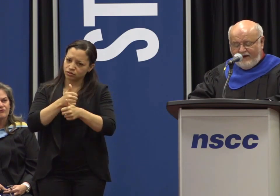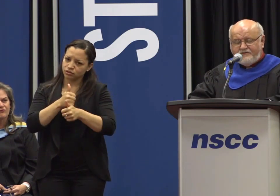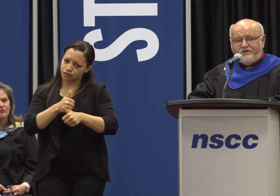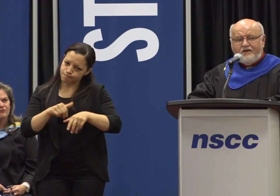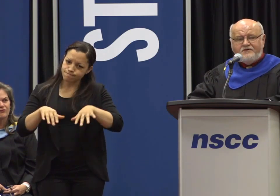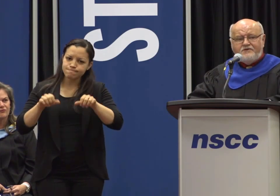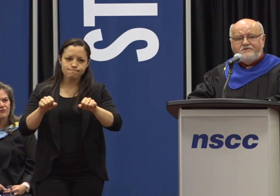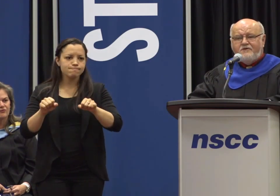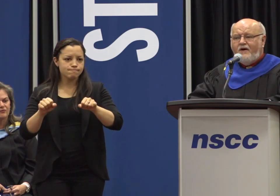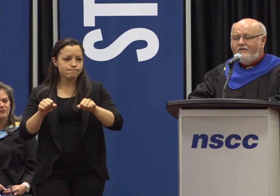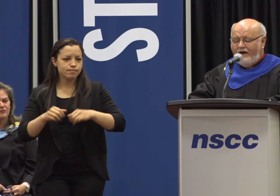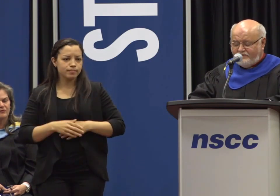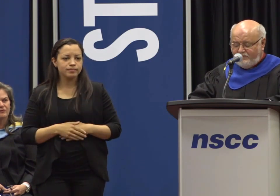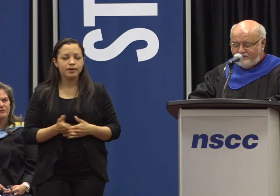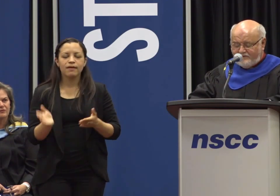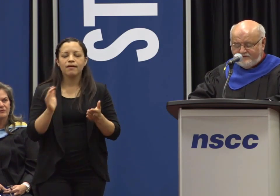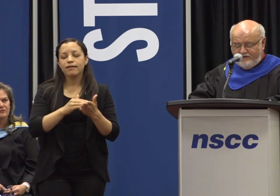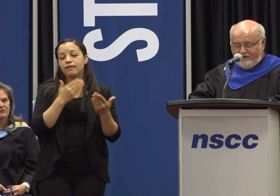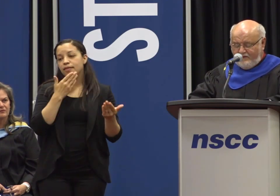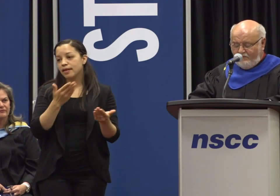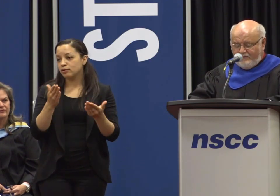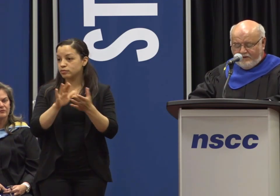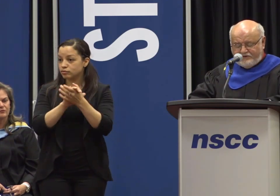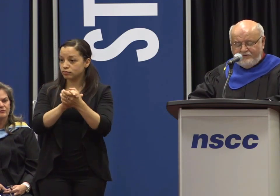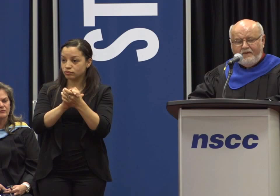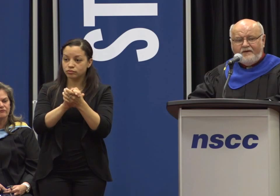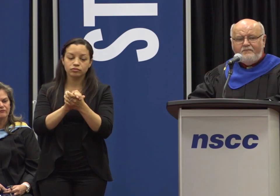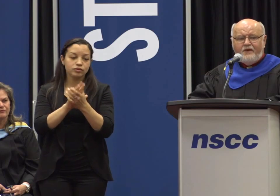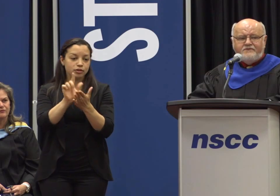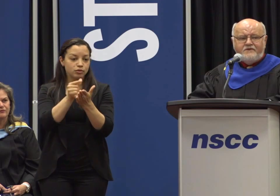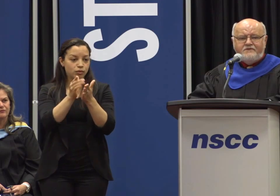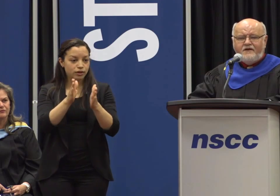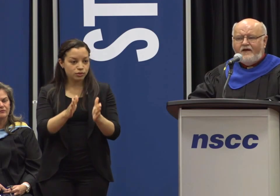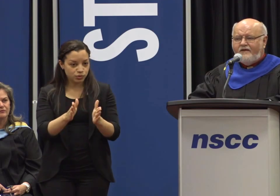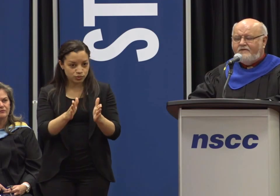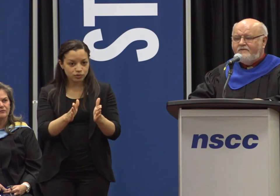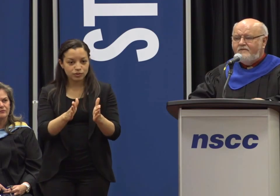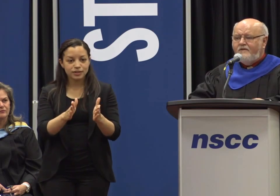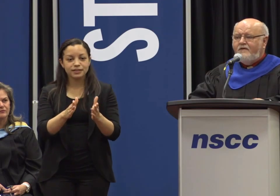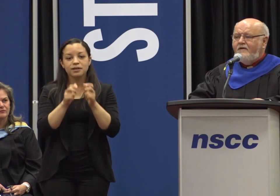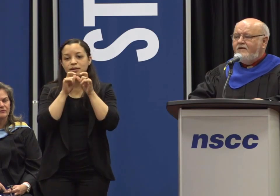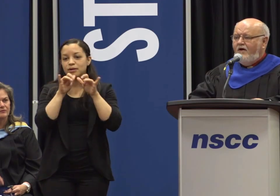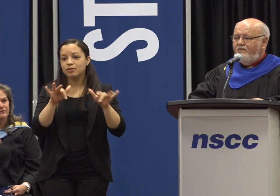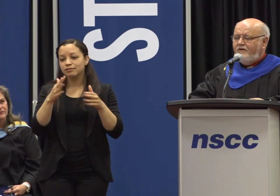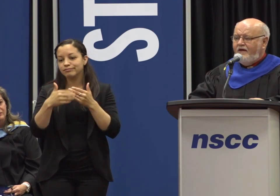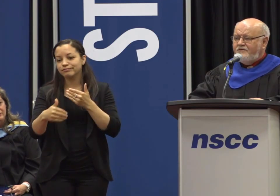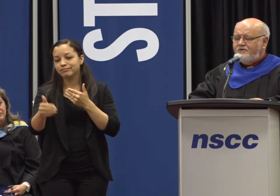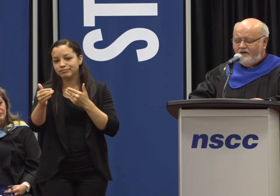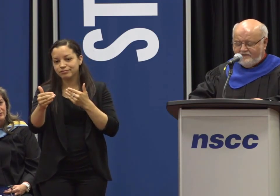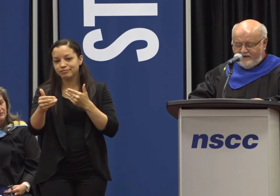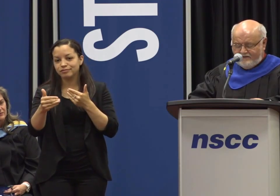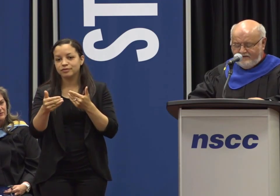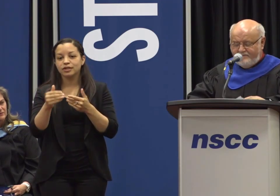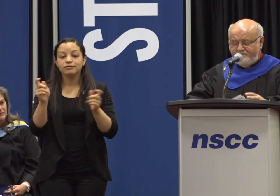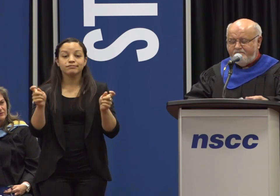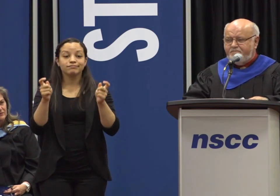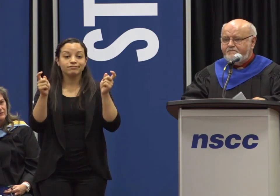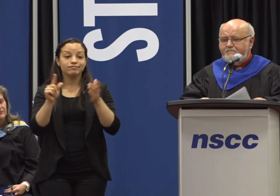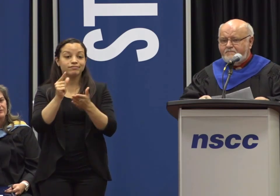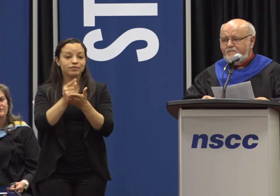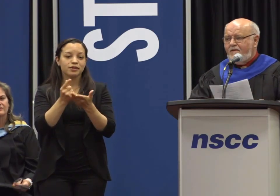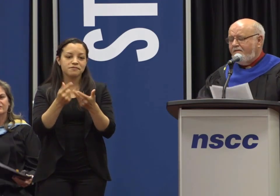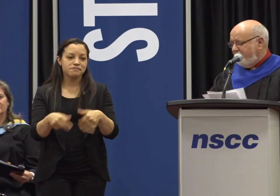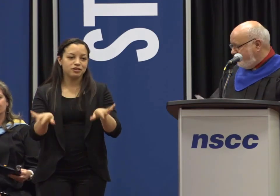Again, congratulations to our graduates. We wish you many blessings ahead. Convocation has ended.